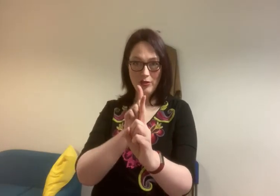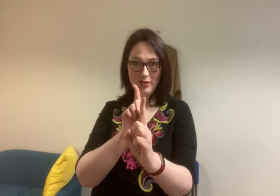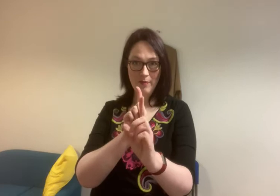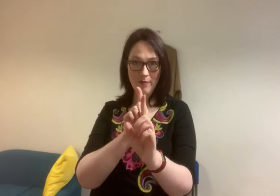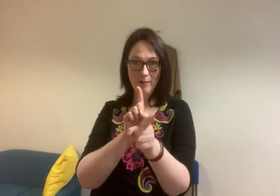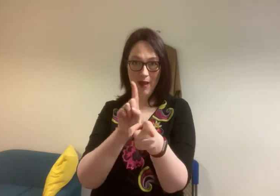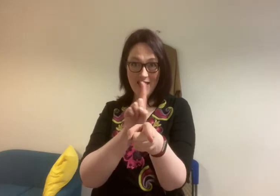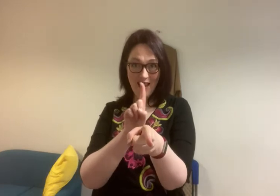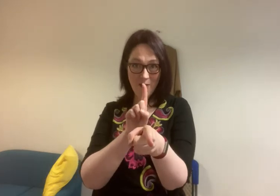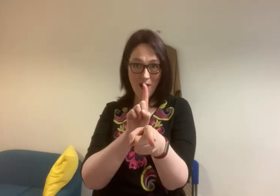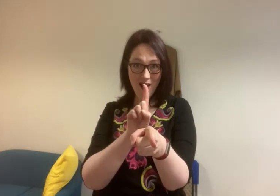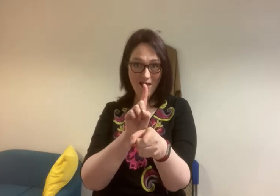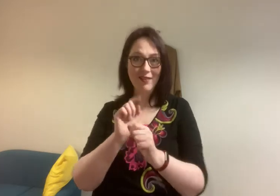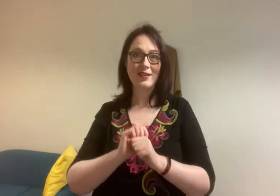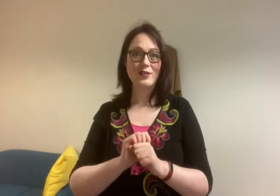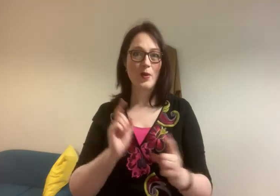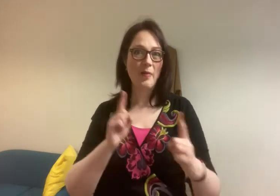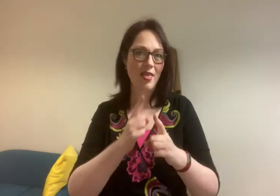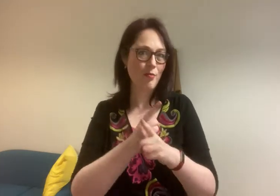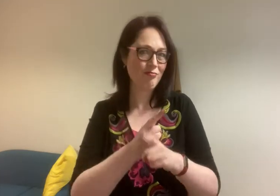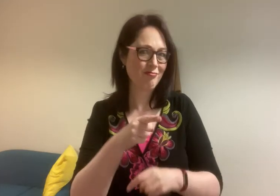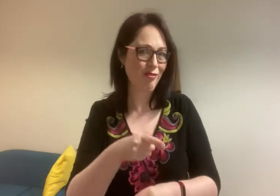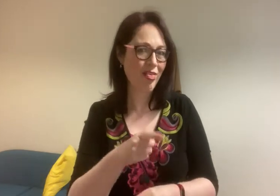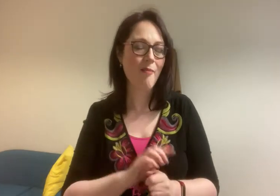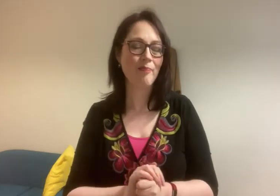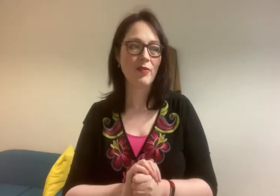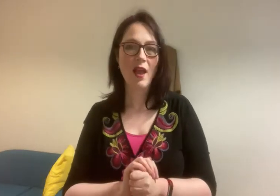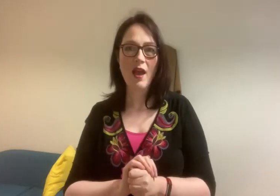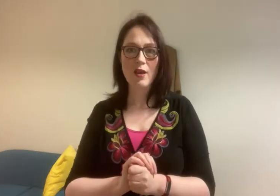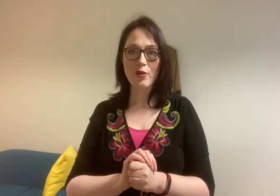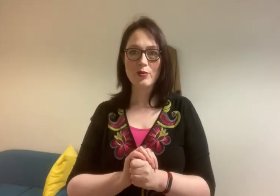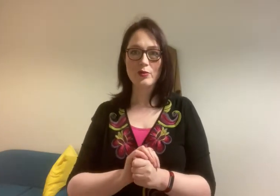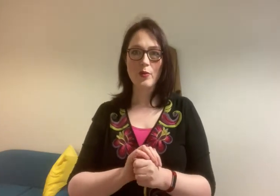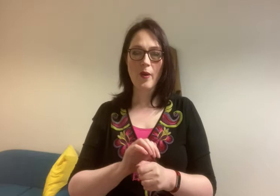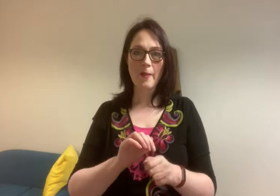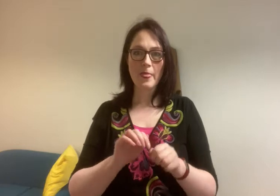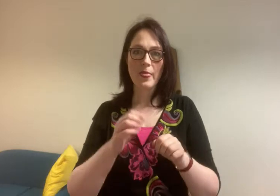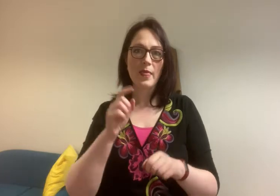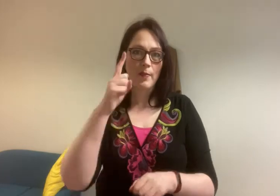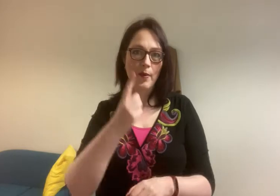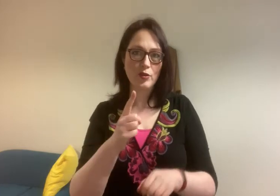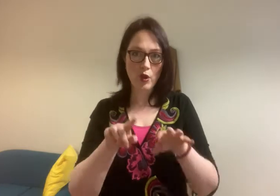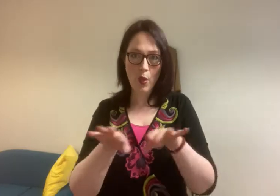We also have the floor manager, so that's the person that's helping with the cameras on the floor and communicating with